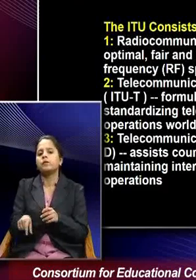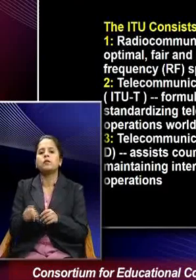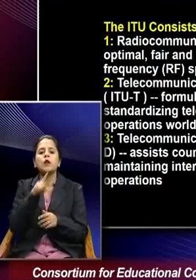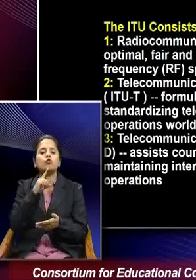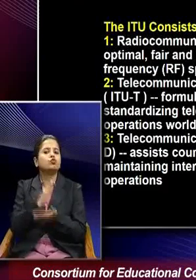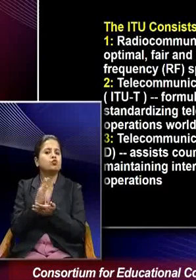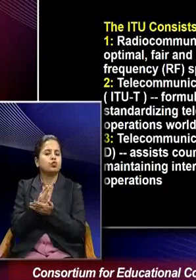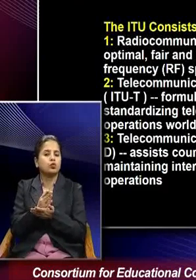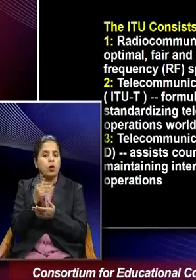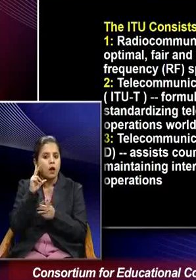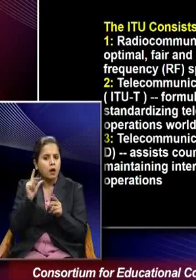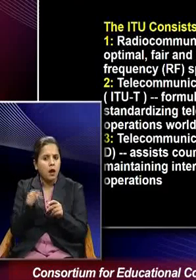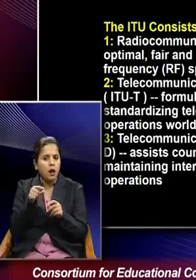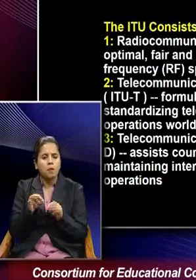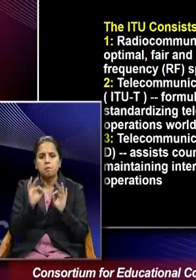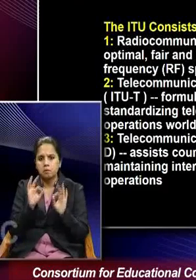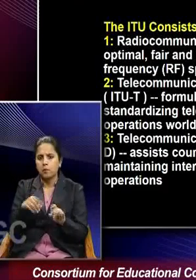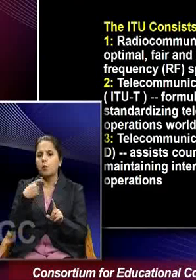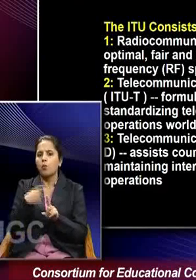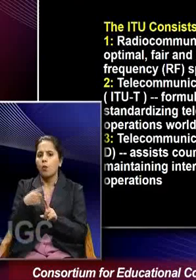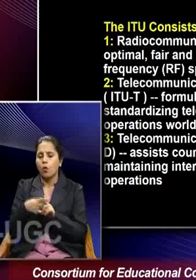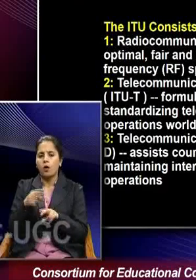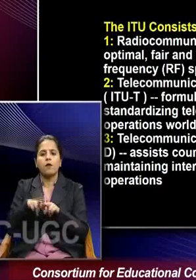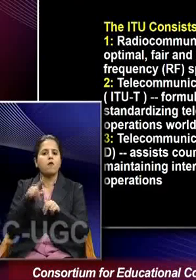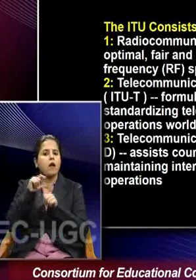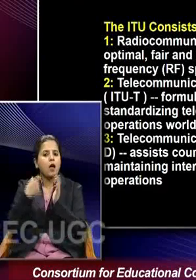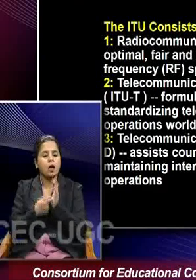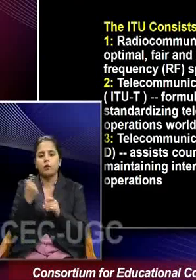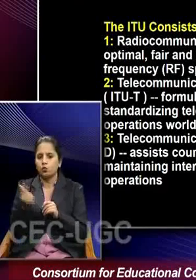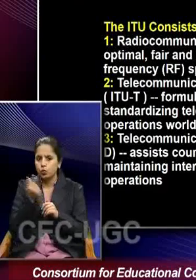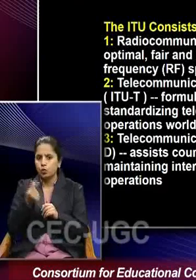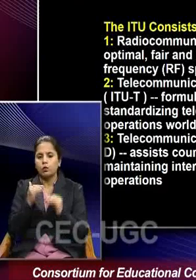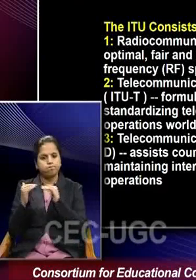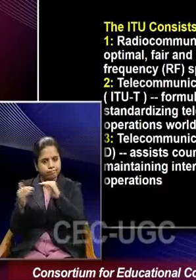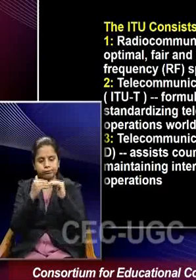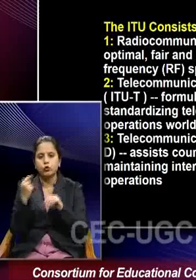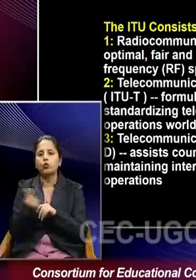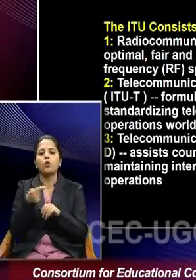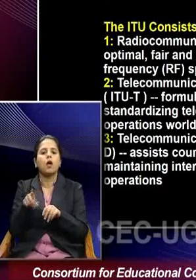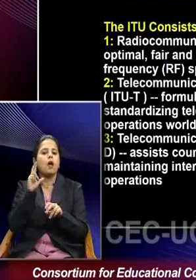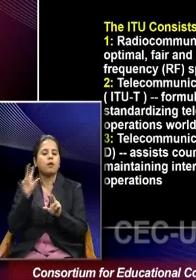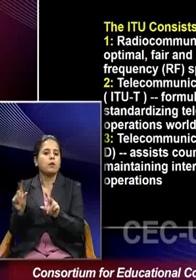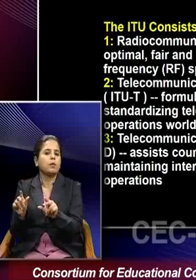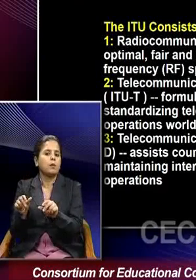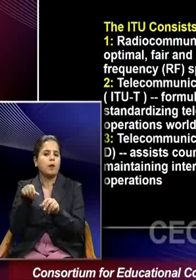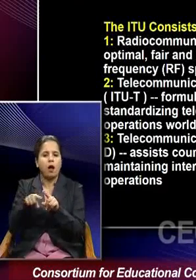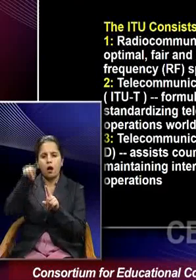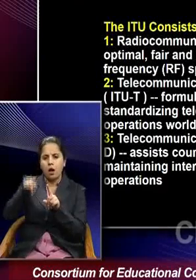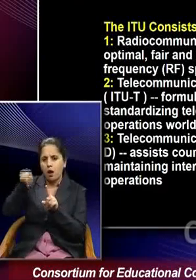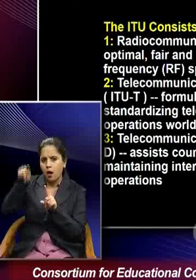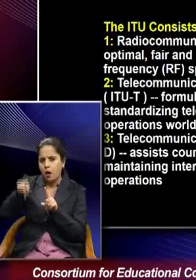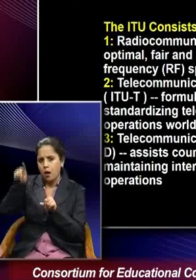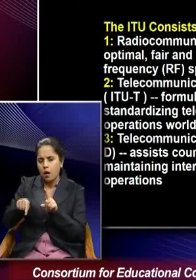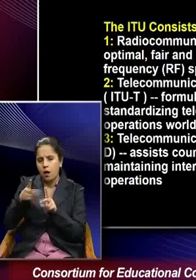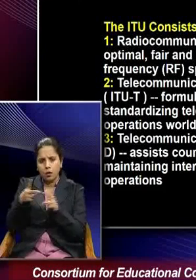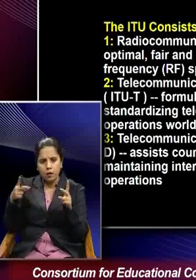ensures optimal, fair and rational use of the radio frequency